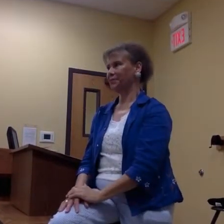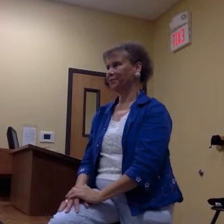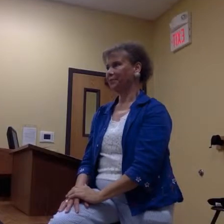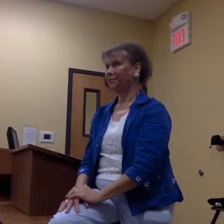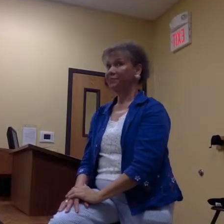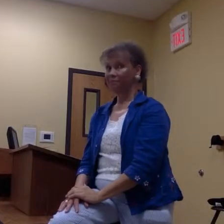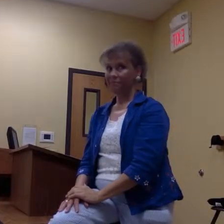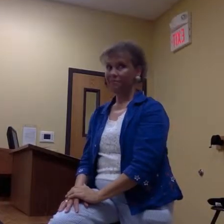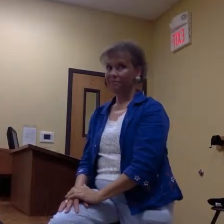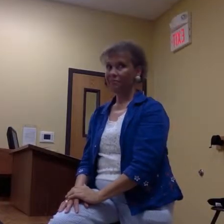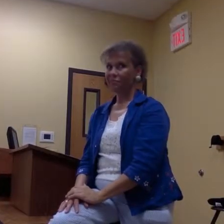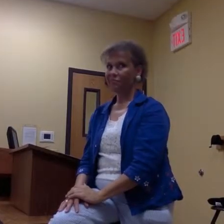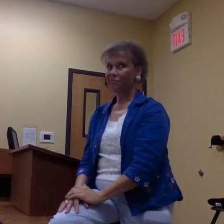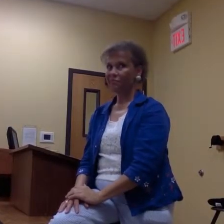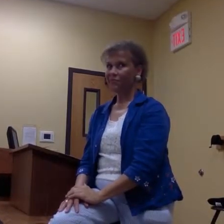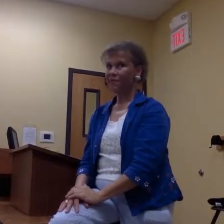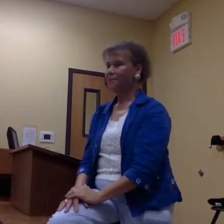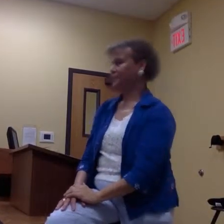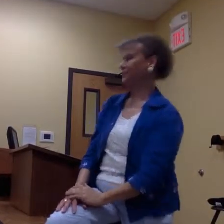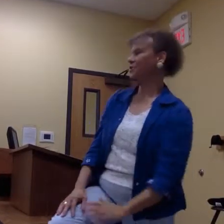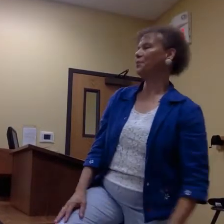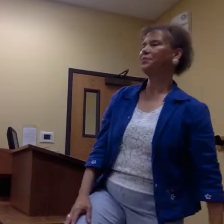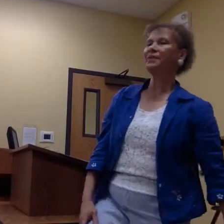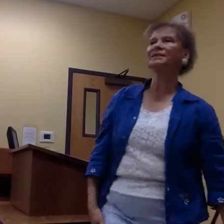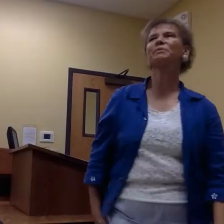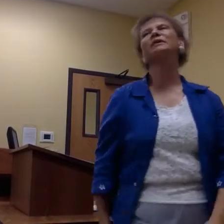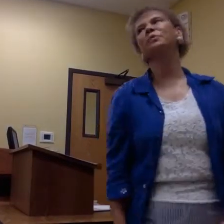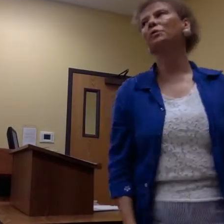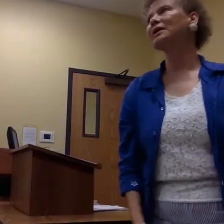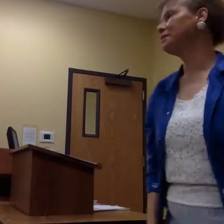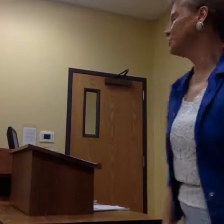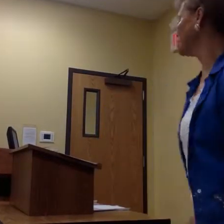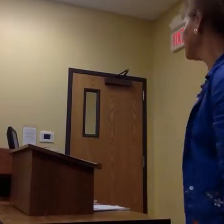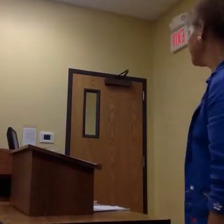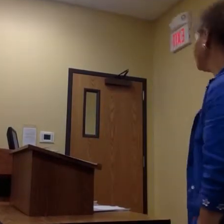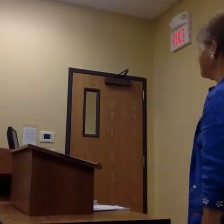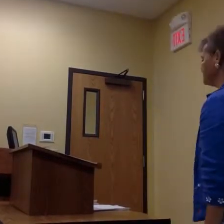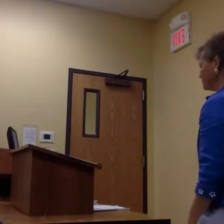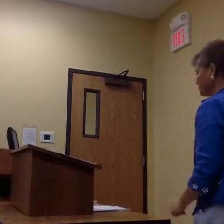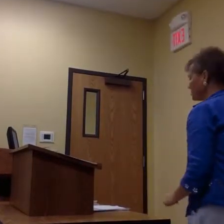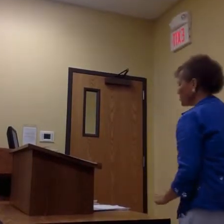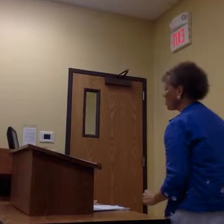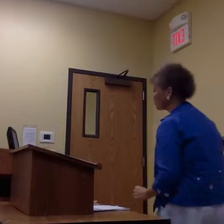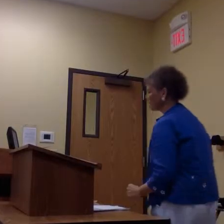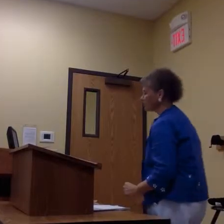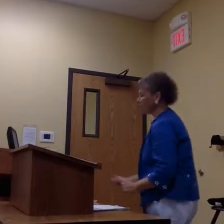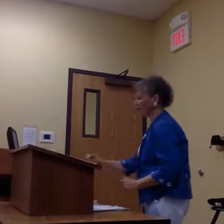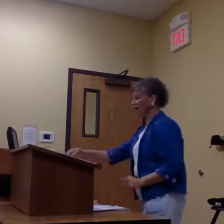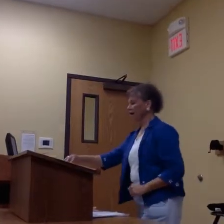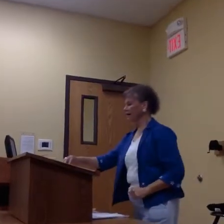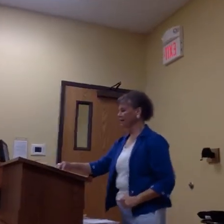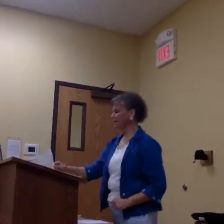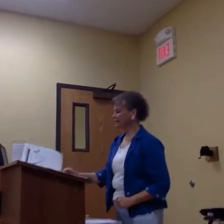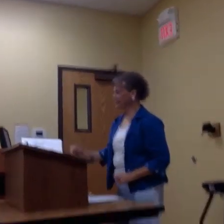2 years. Okay, so they explain it pretty well in the book, but go over it. All right, let's go to the end of chapter